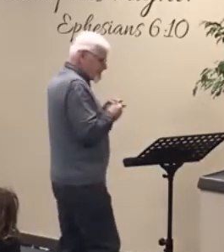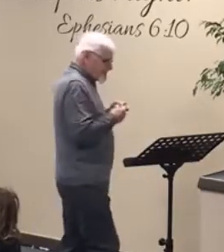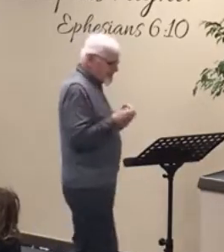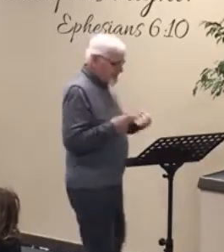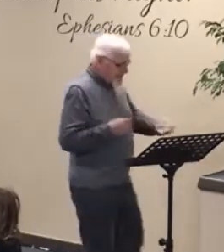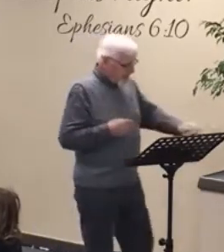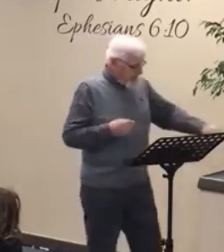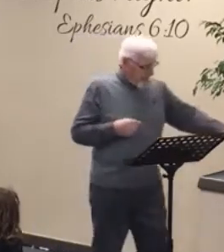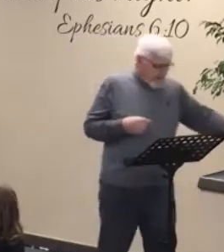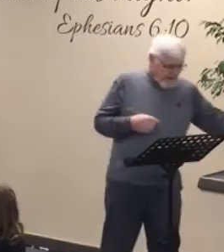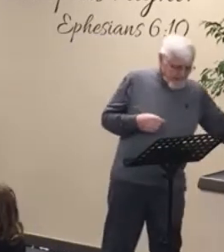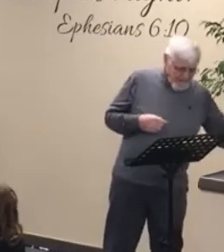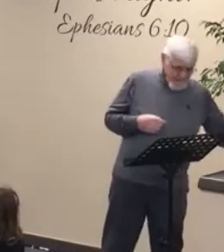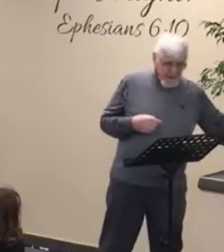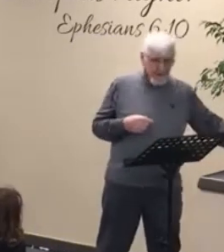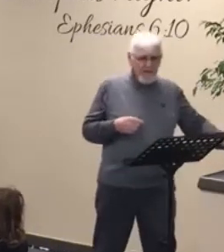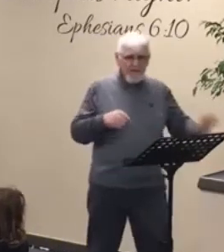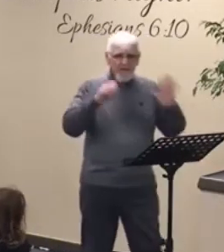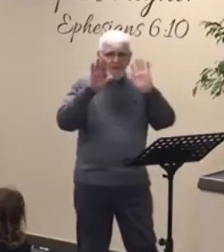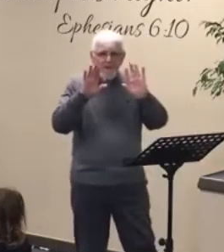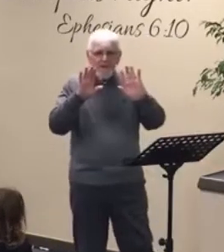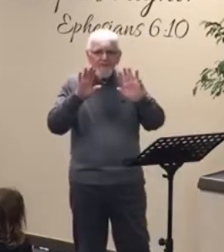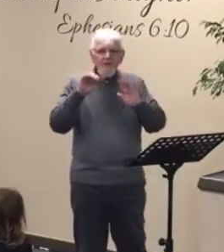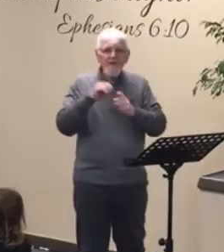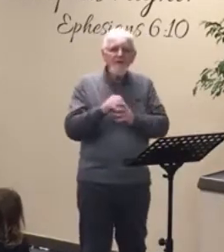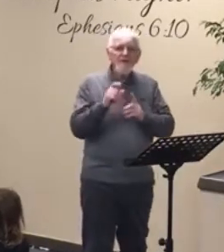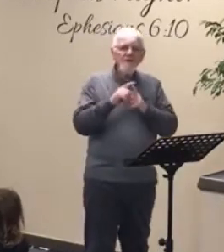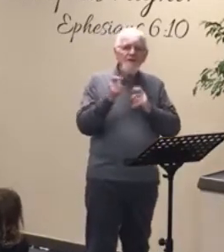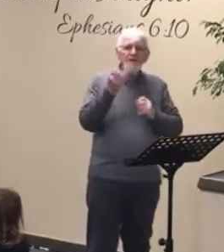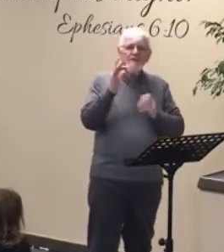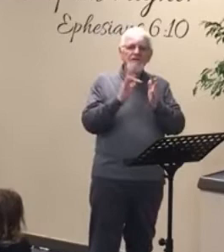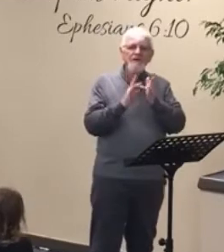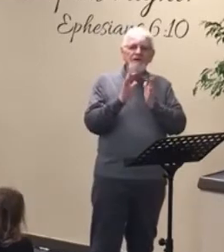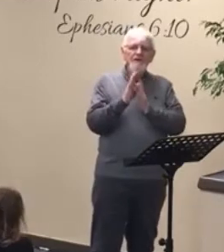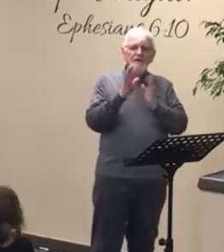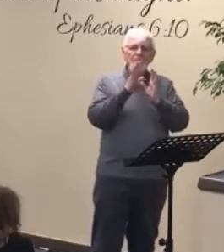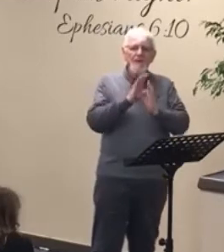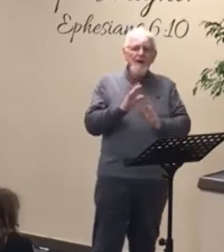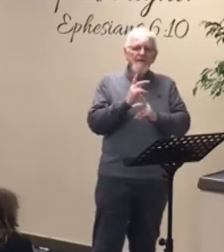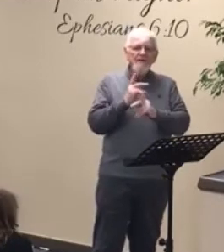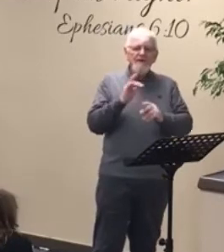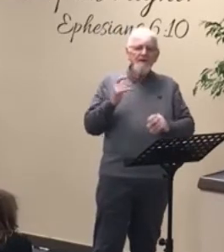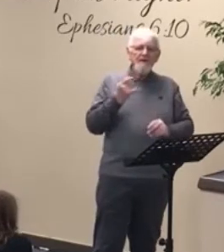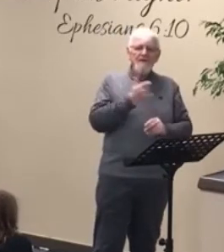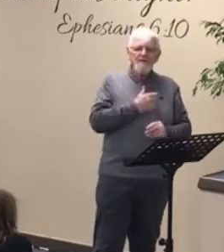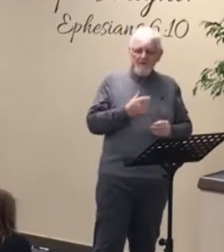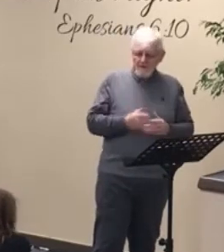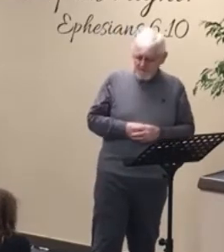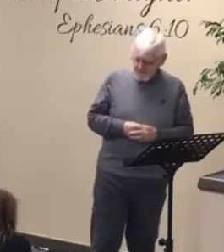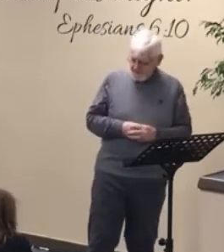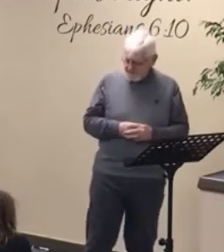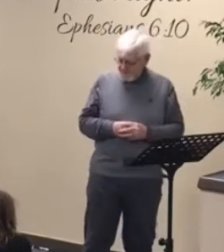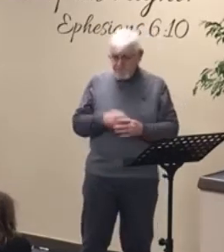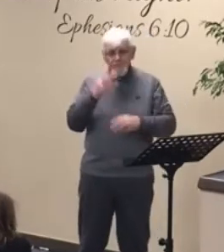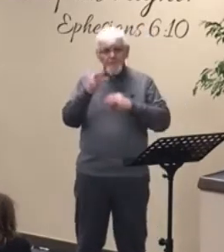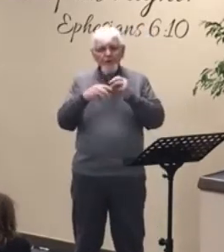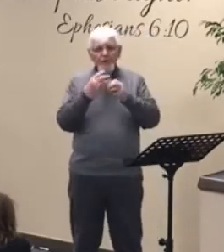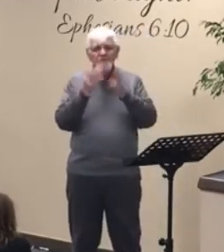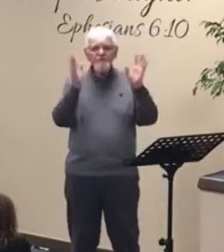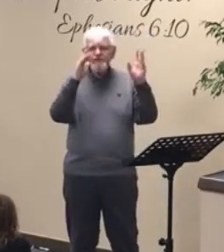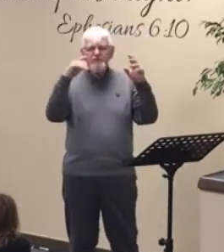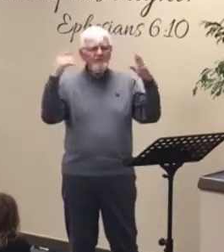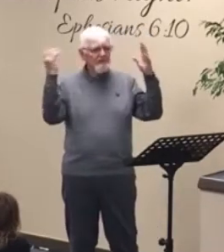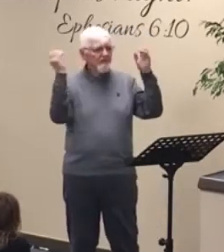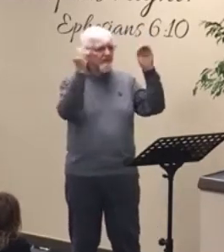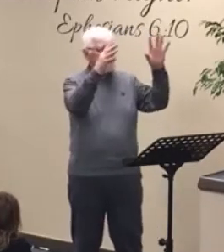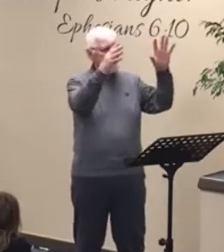because Tucker Carlson figured it out, you know, in the last couple months, that it's a mess doesn't mean it wasn't before he came to the limelight,